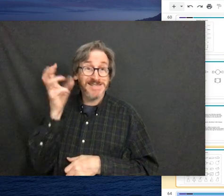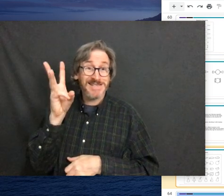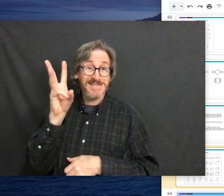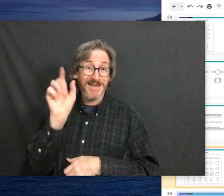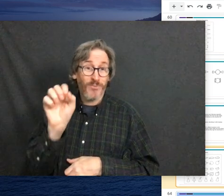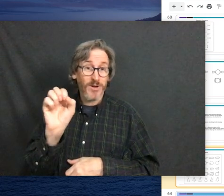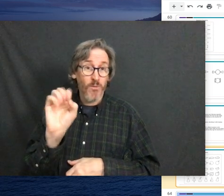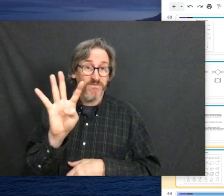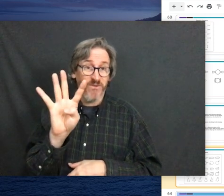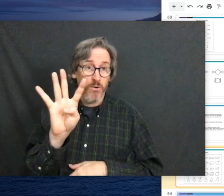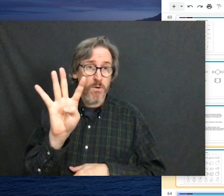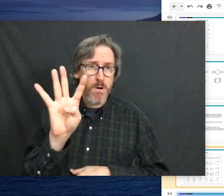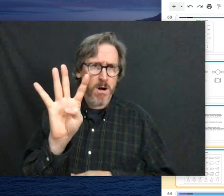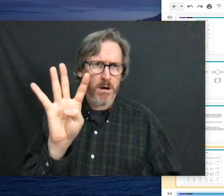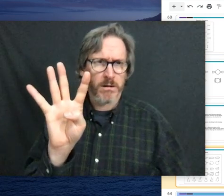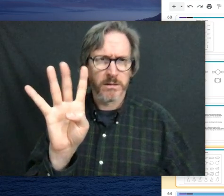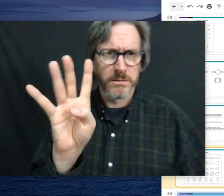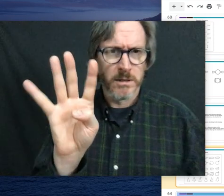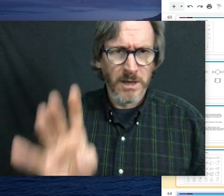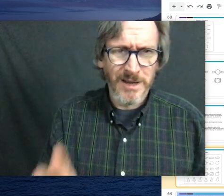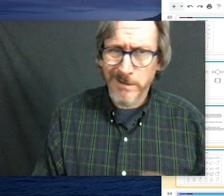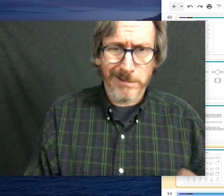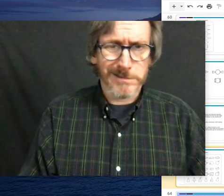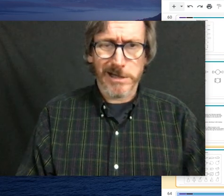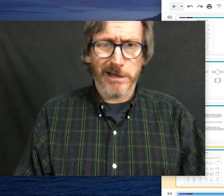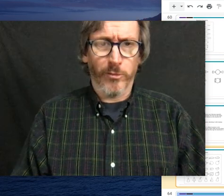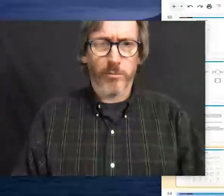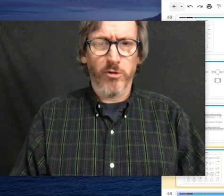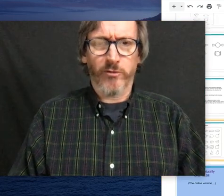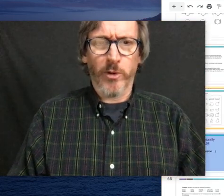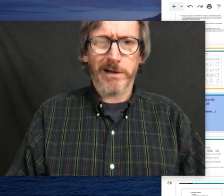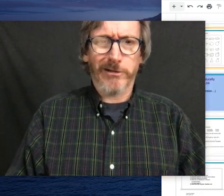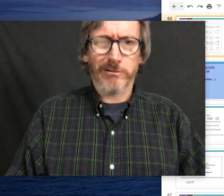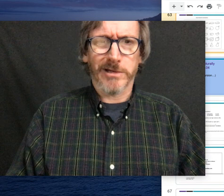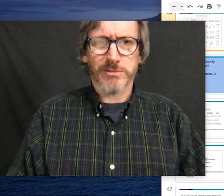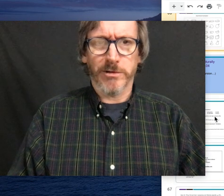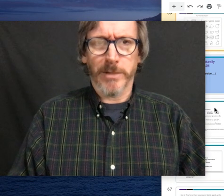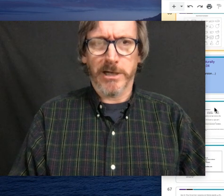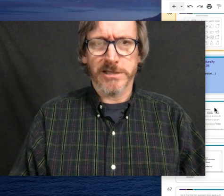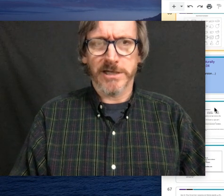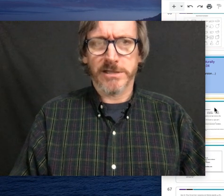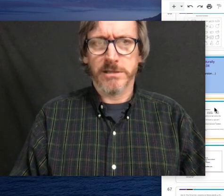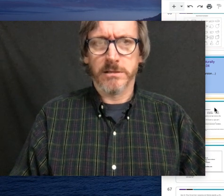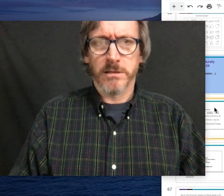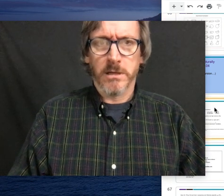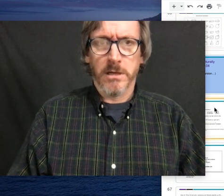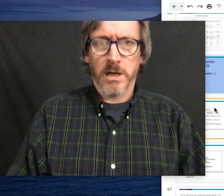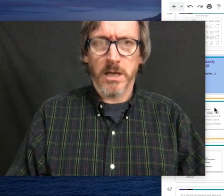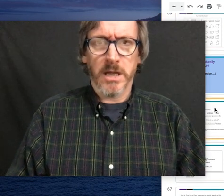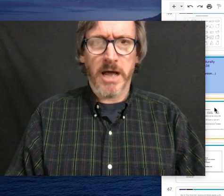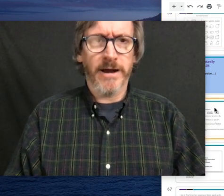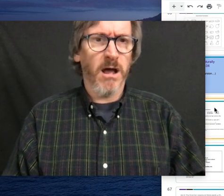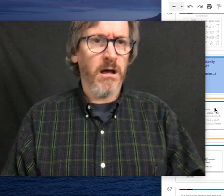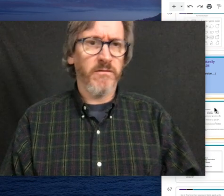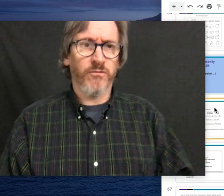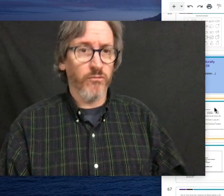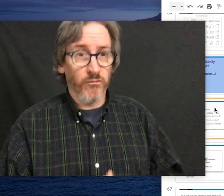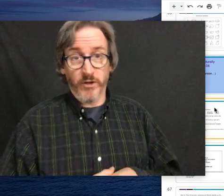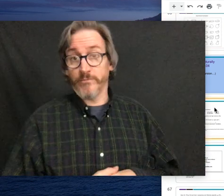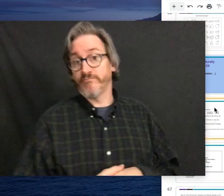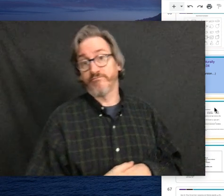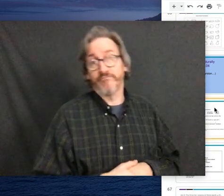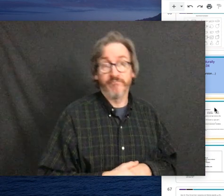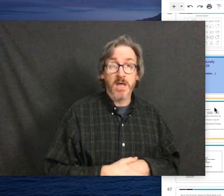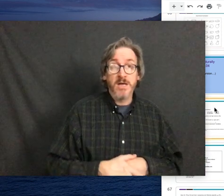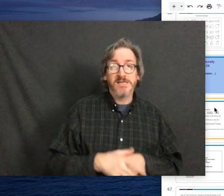All right, 16.04. As I say, we're moving quickly through this one because it's a lot of